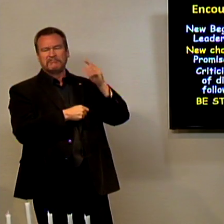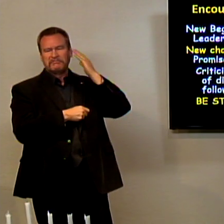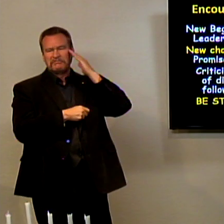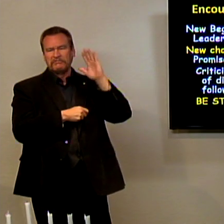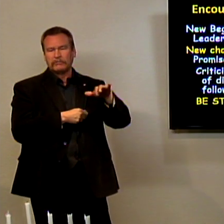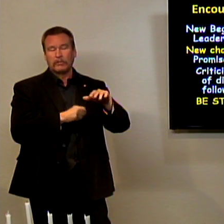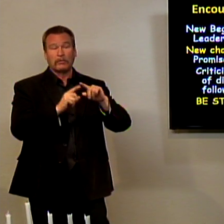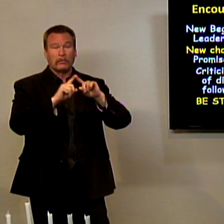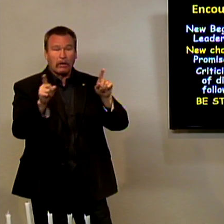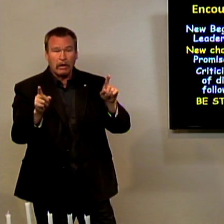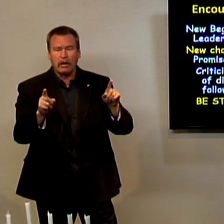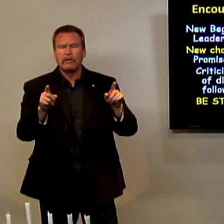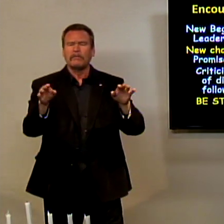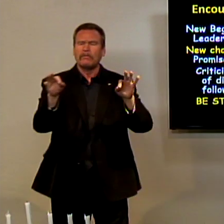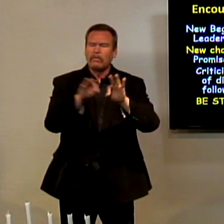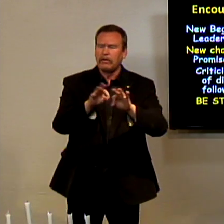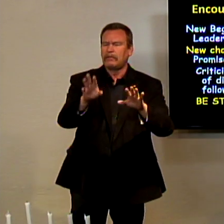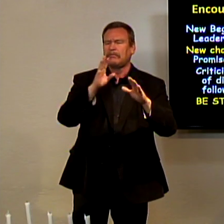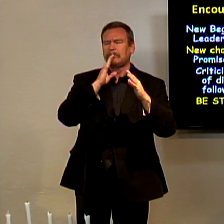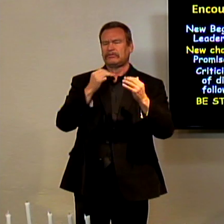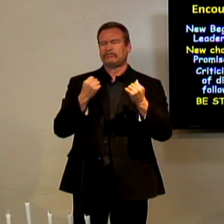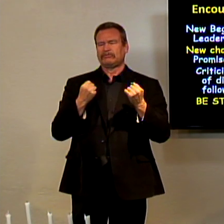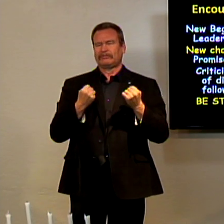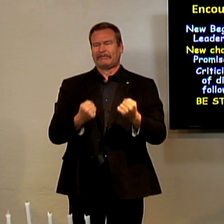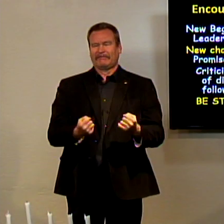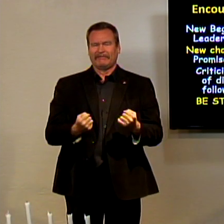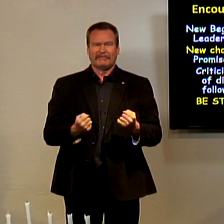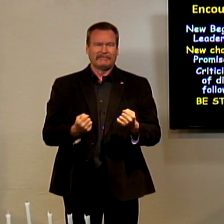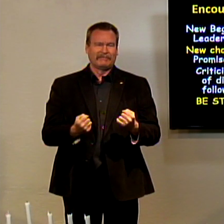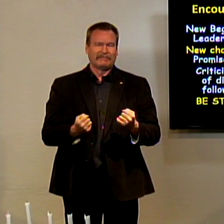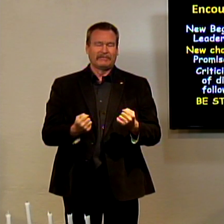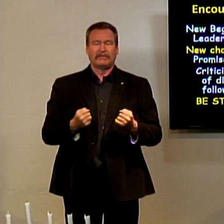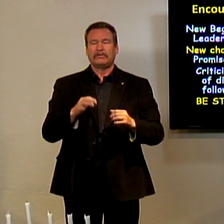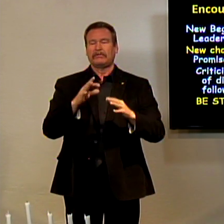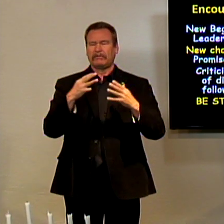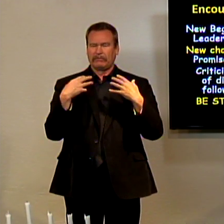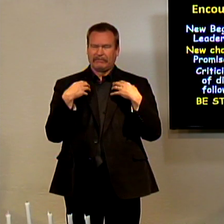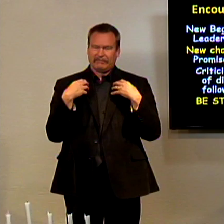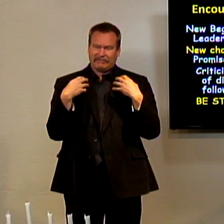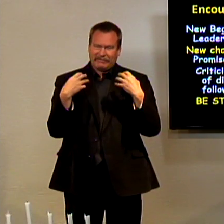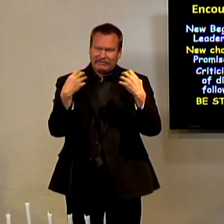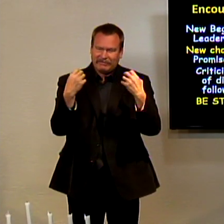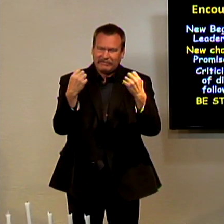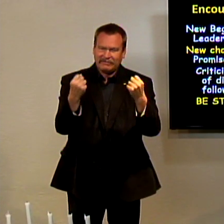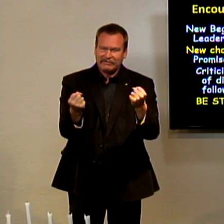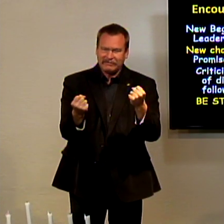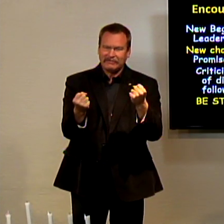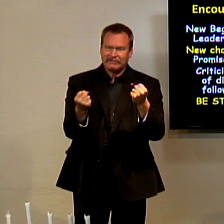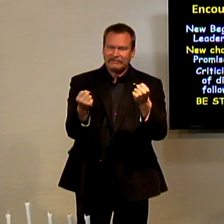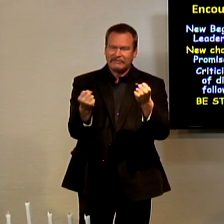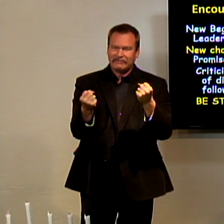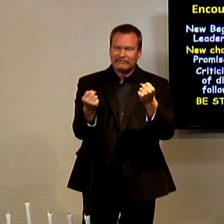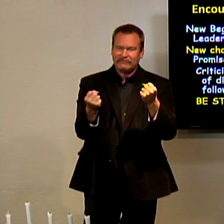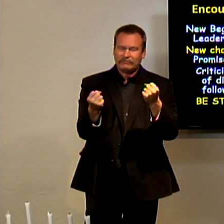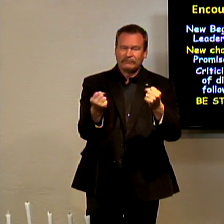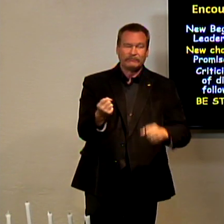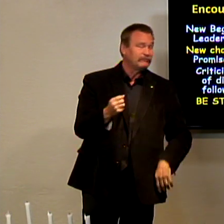the new leader. But be strong. Be courageous.